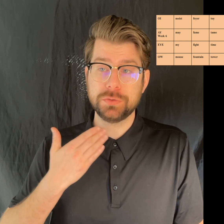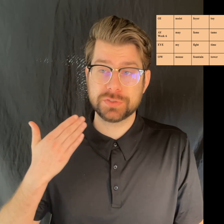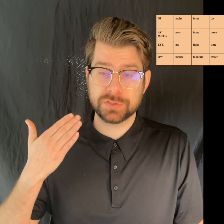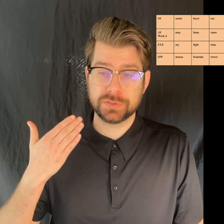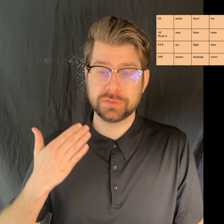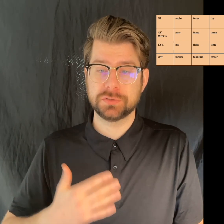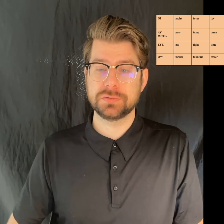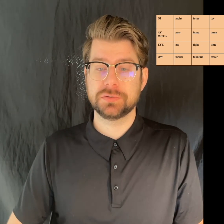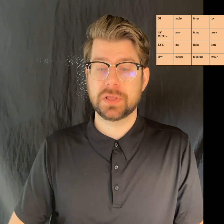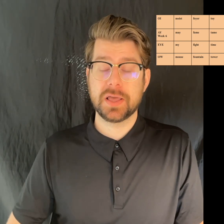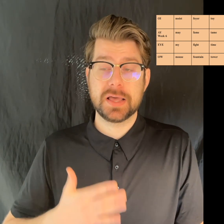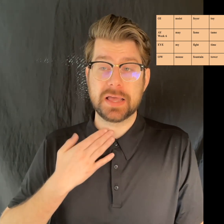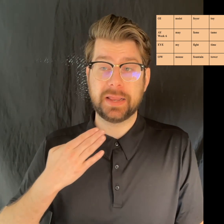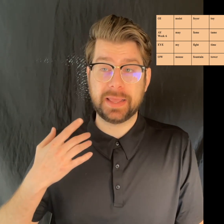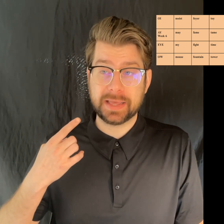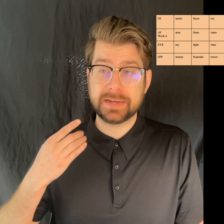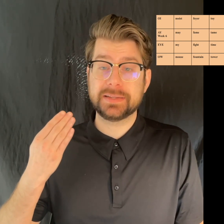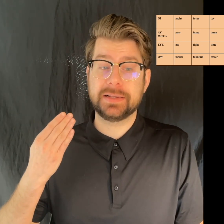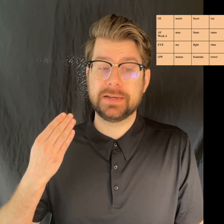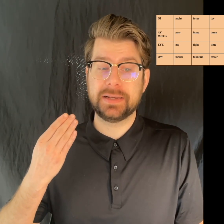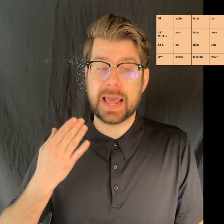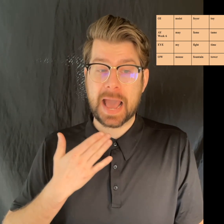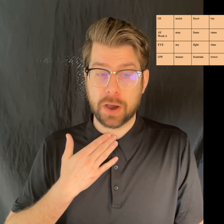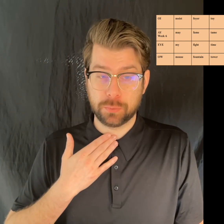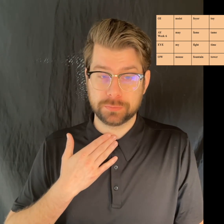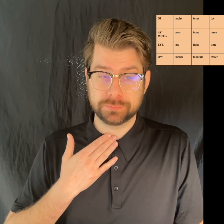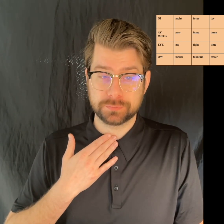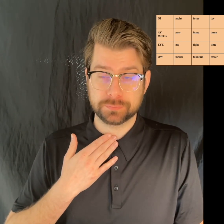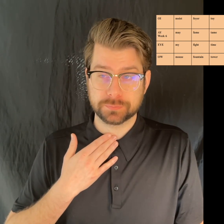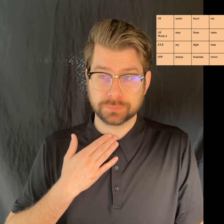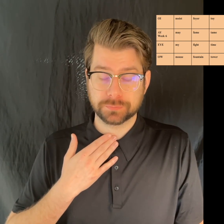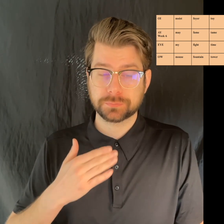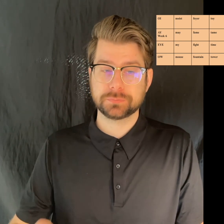bout, and now.